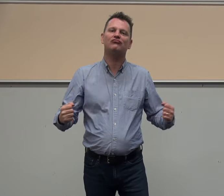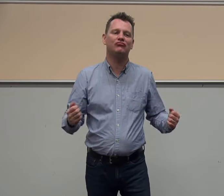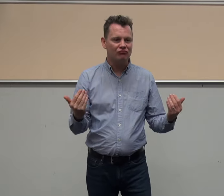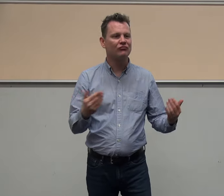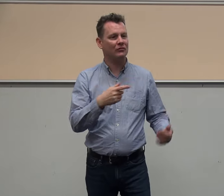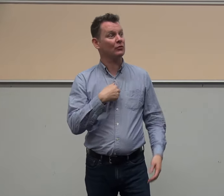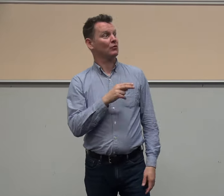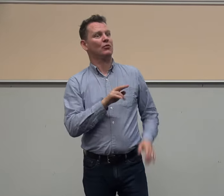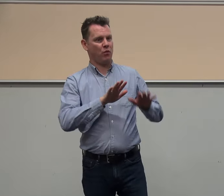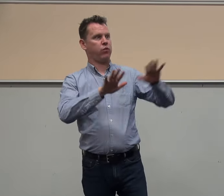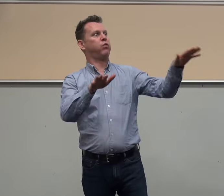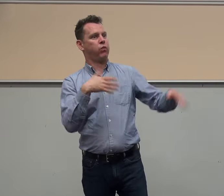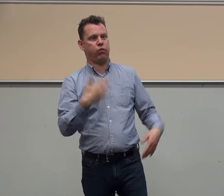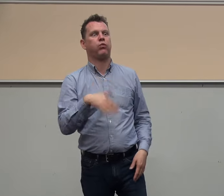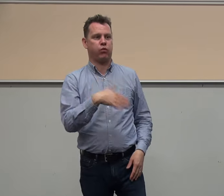Thanks.